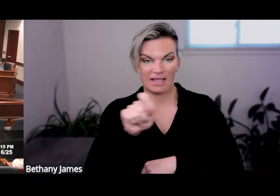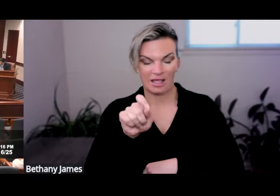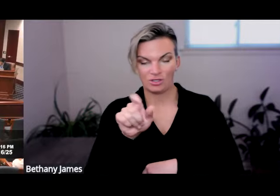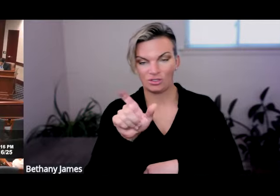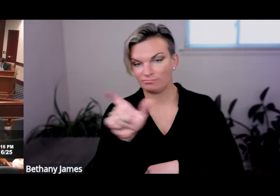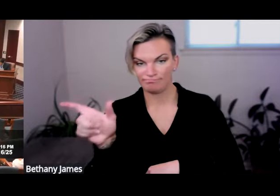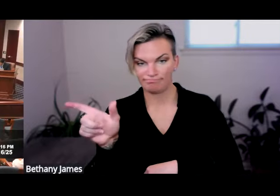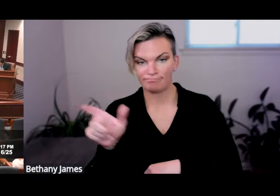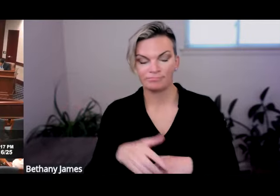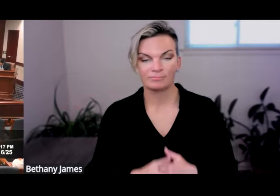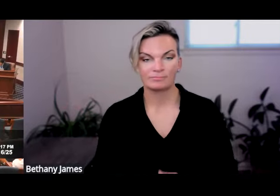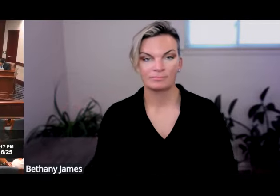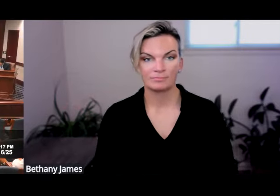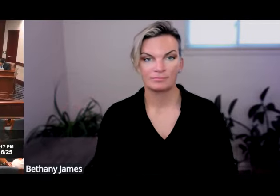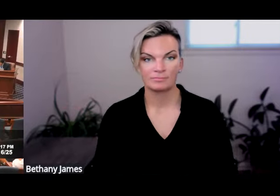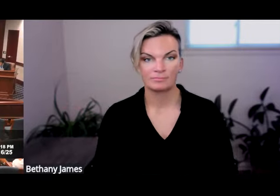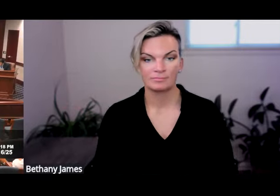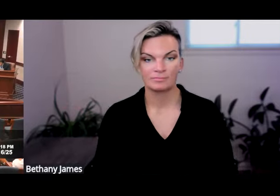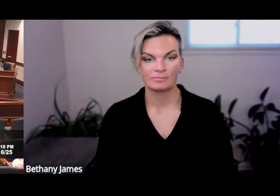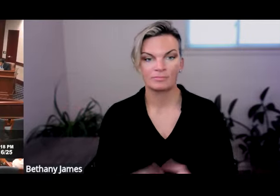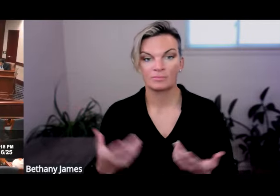What does that make the new word count?